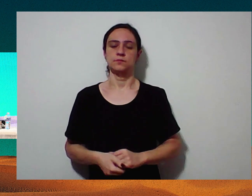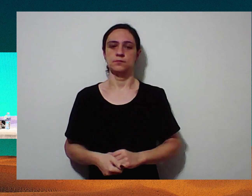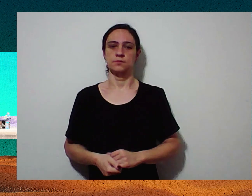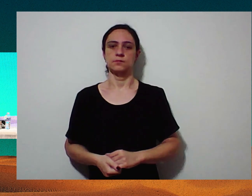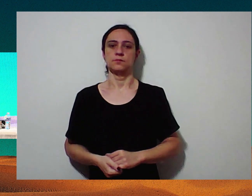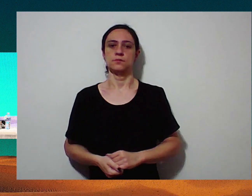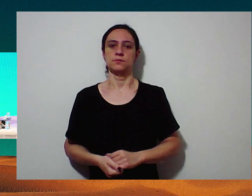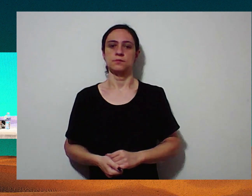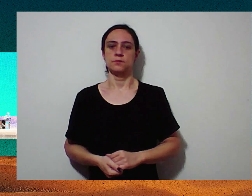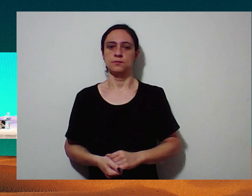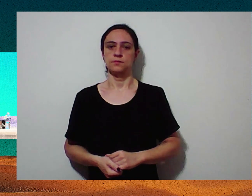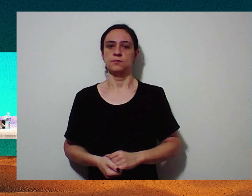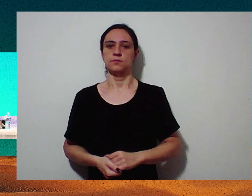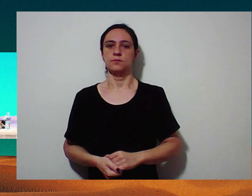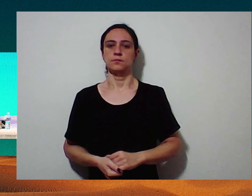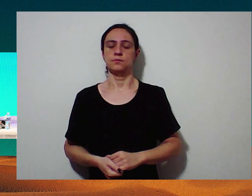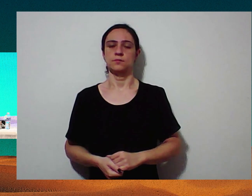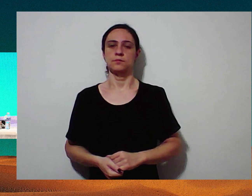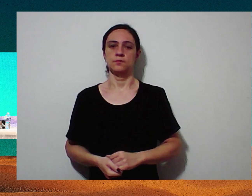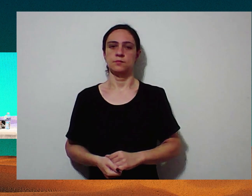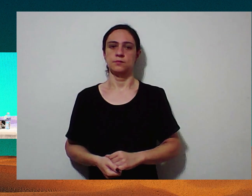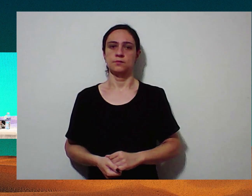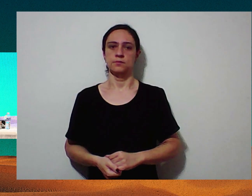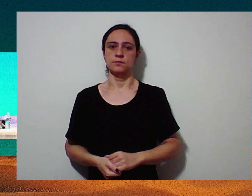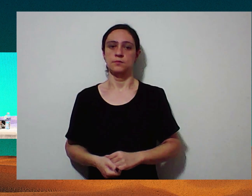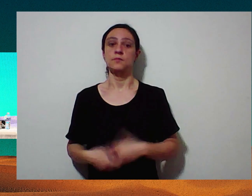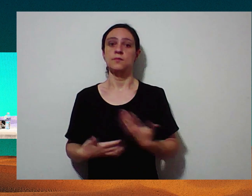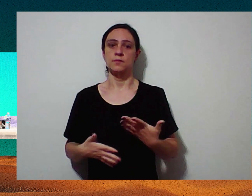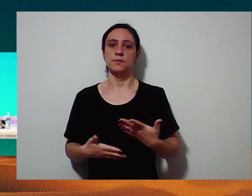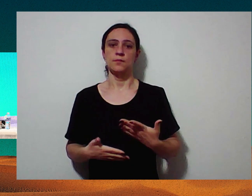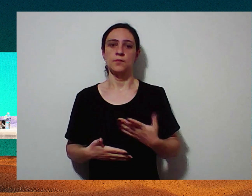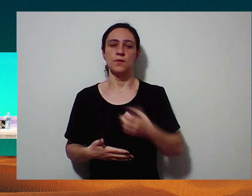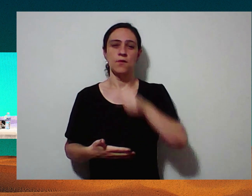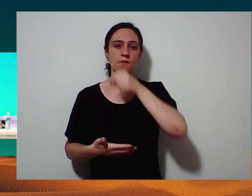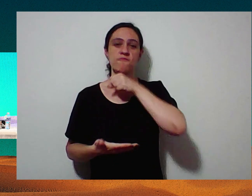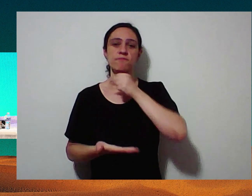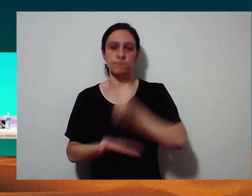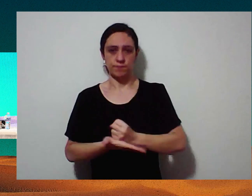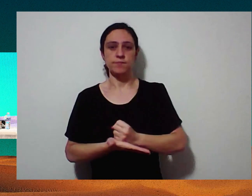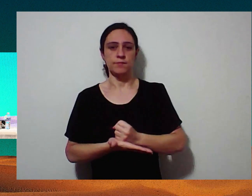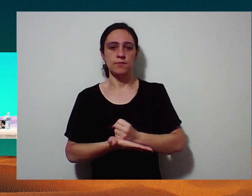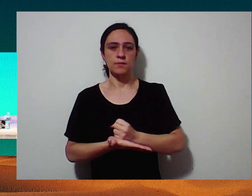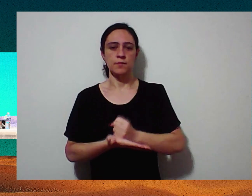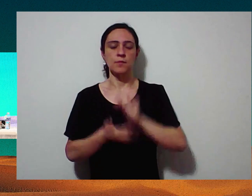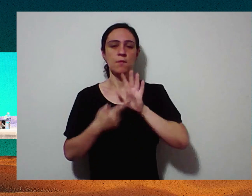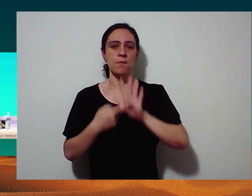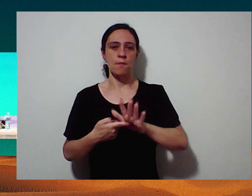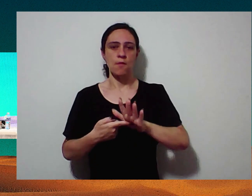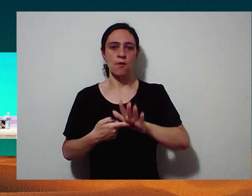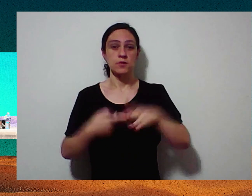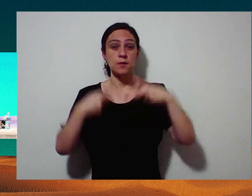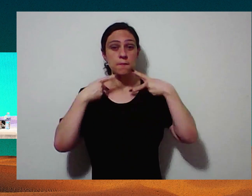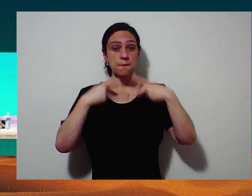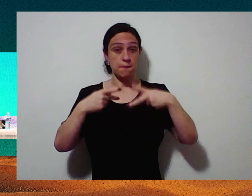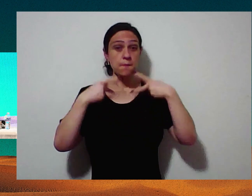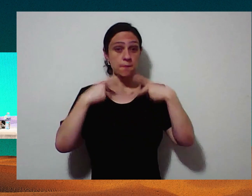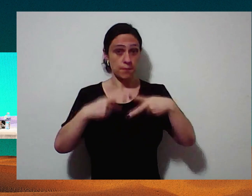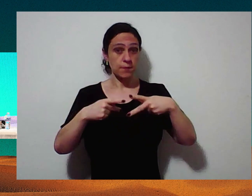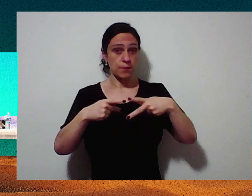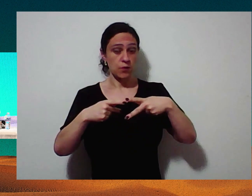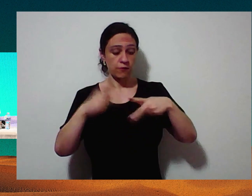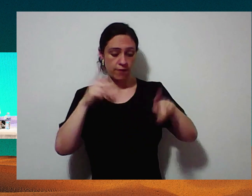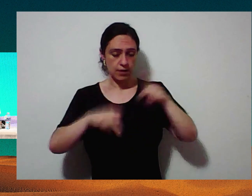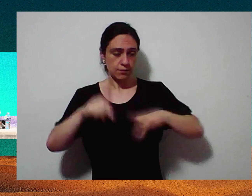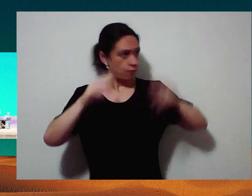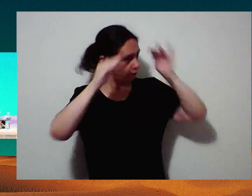sent him. Por isso, irmãos, no Antigo Testamento, quando Deus manda um profeta, e o povo não honrava o profeta. That's why, saints, in the Old Testament,